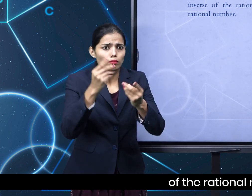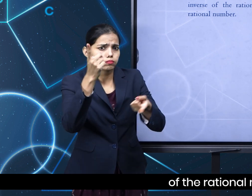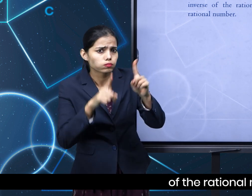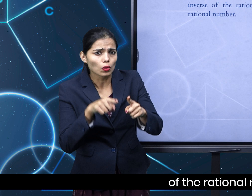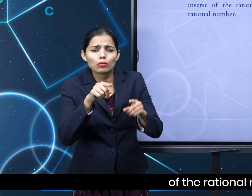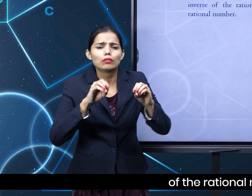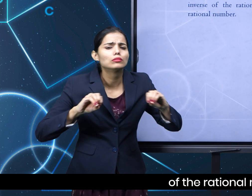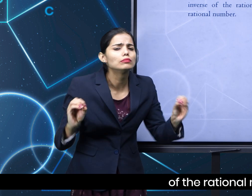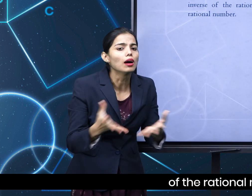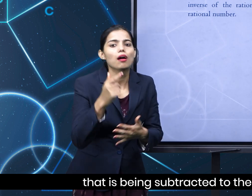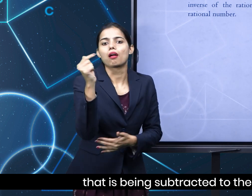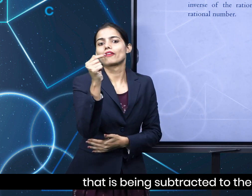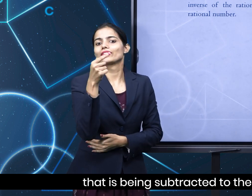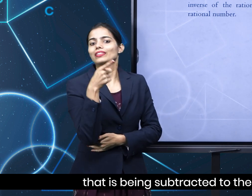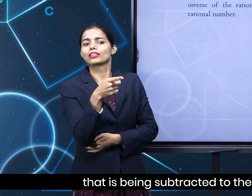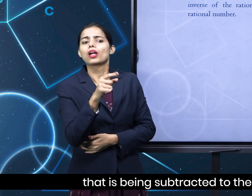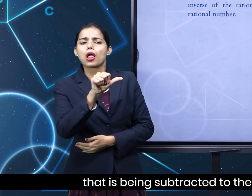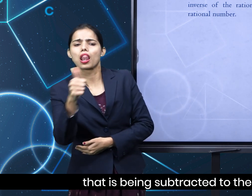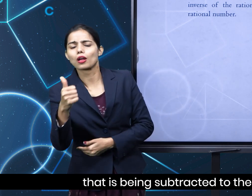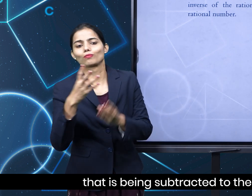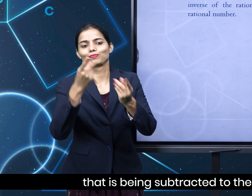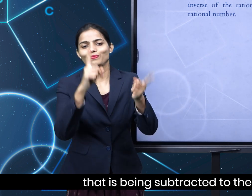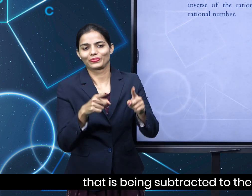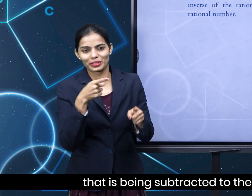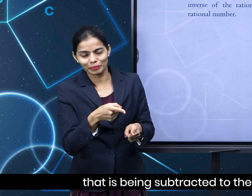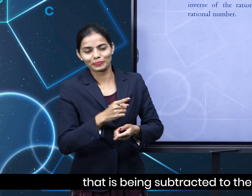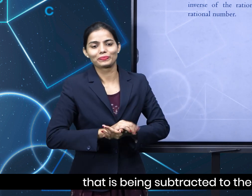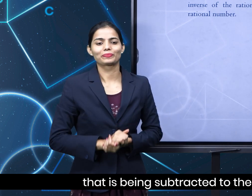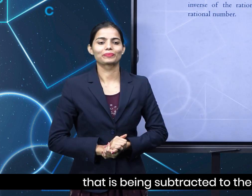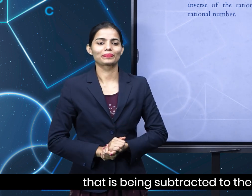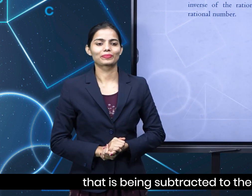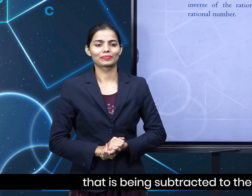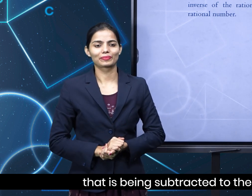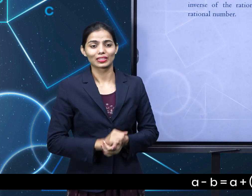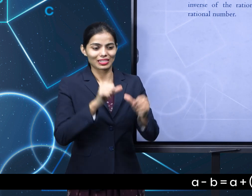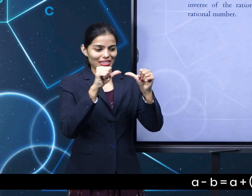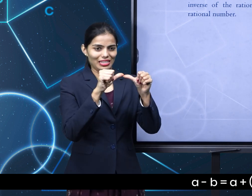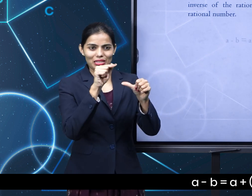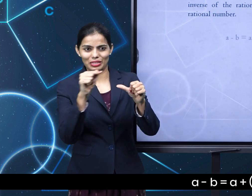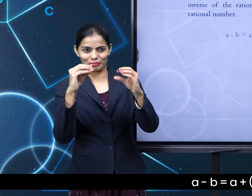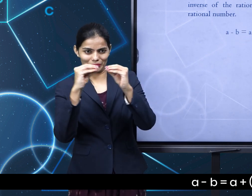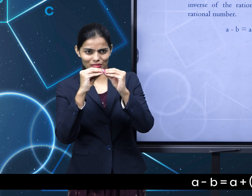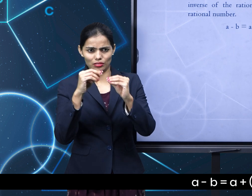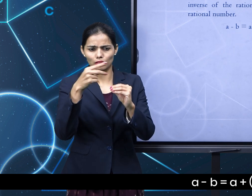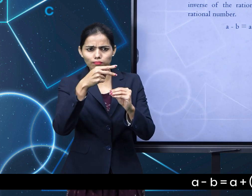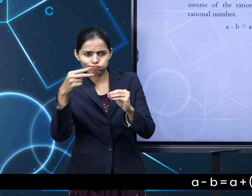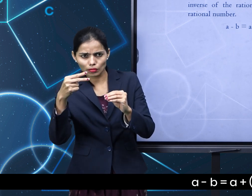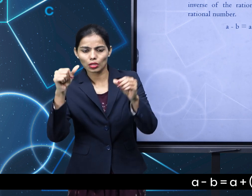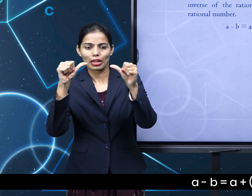the rational number that is being subtracted to the other rational number. A minus B is equal to A